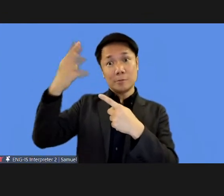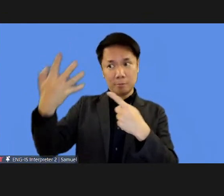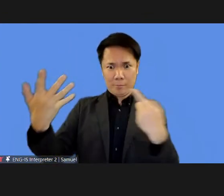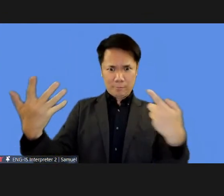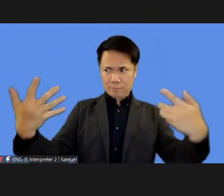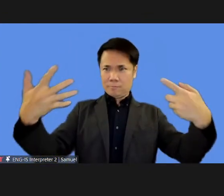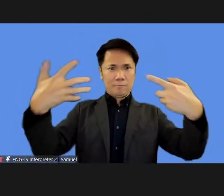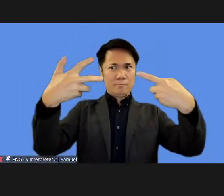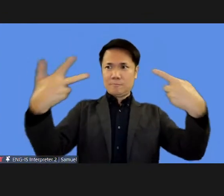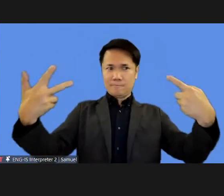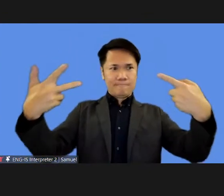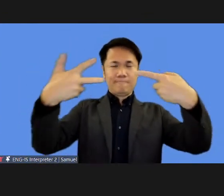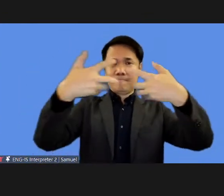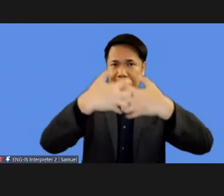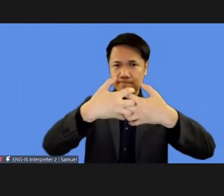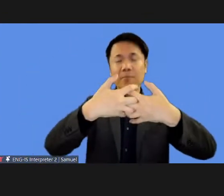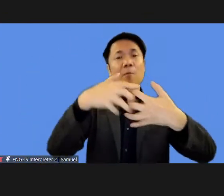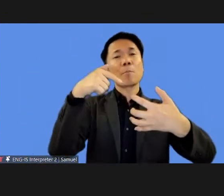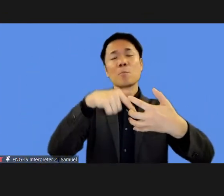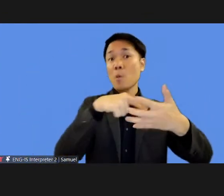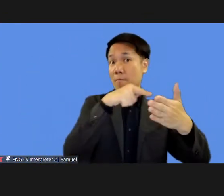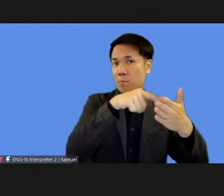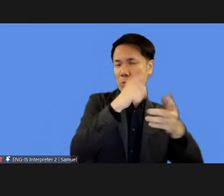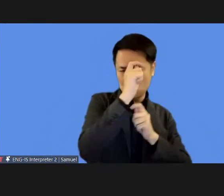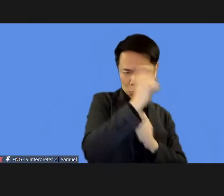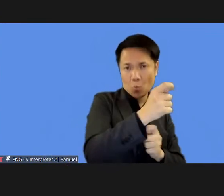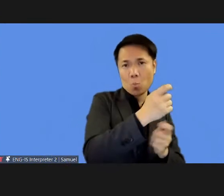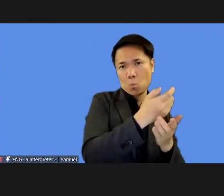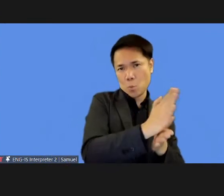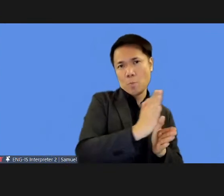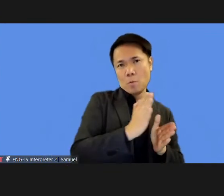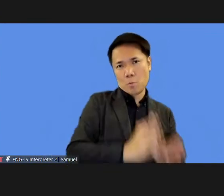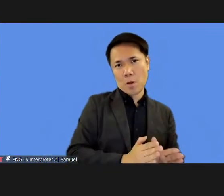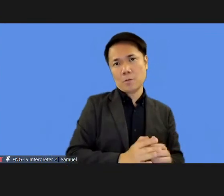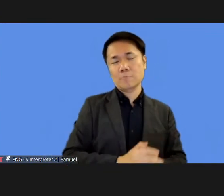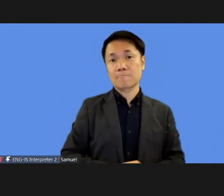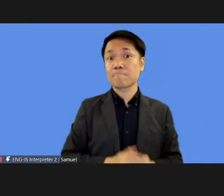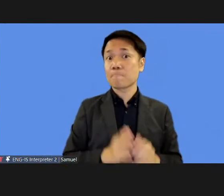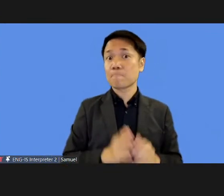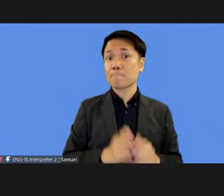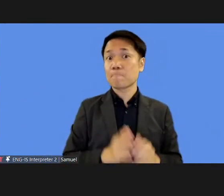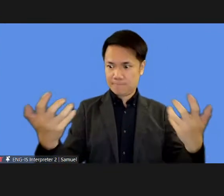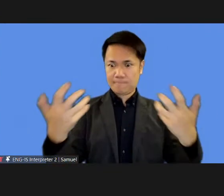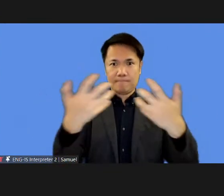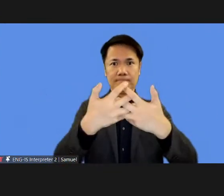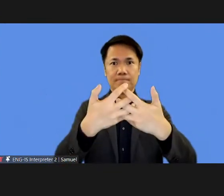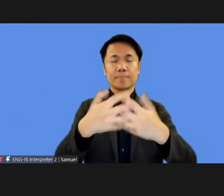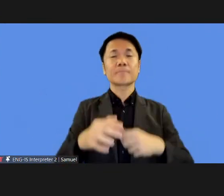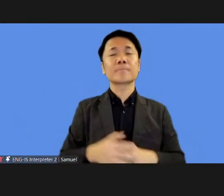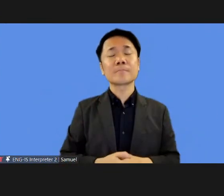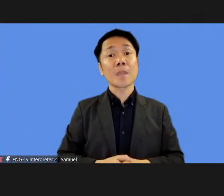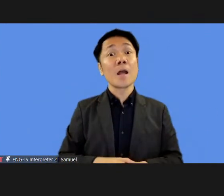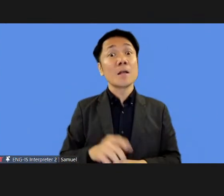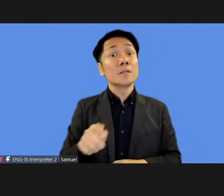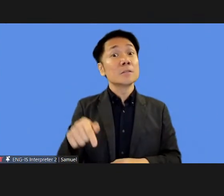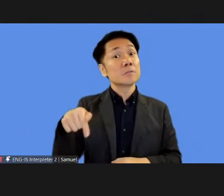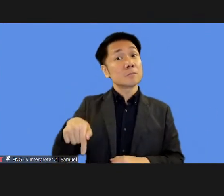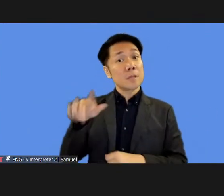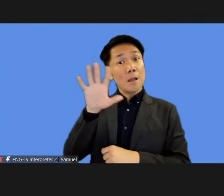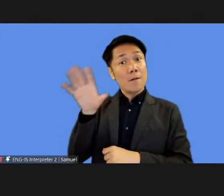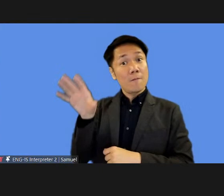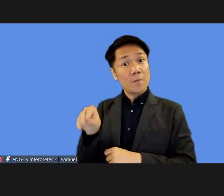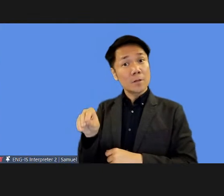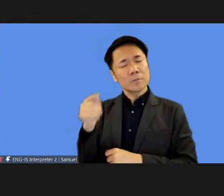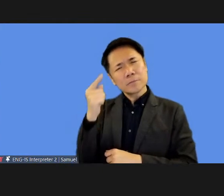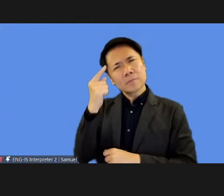The issue of how Africa can tap into its natural resources and invest also